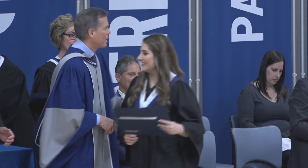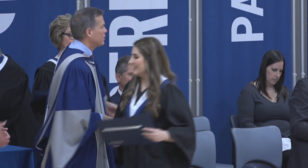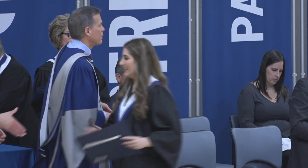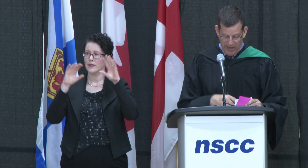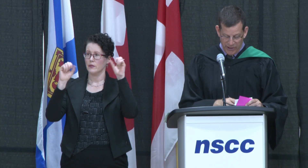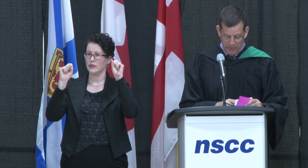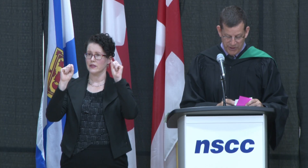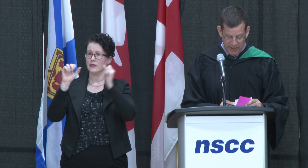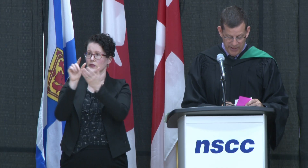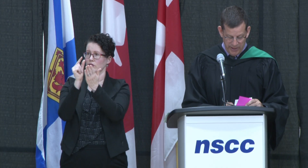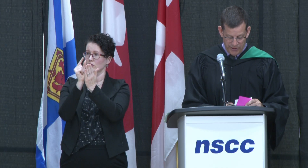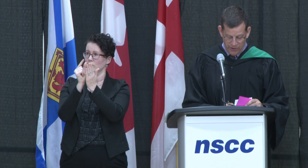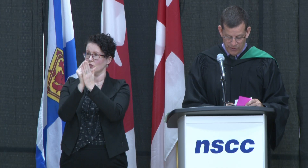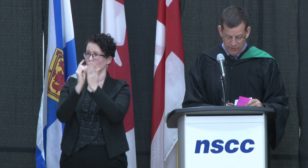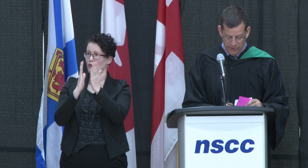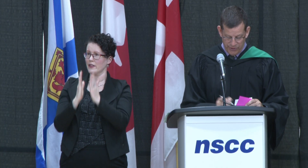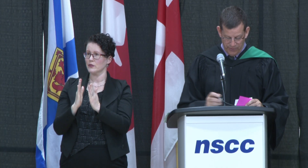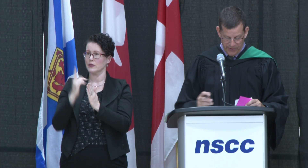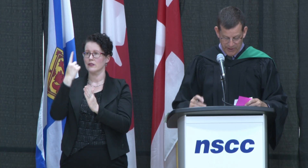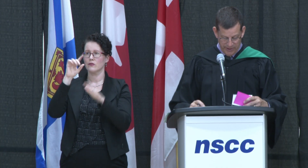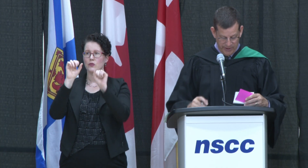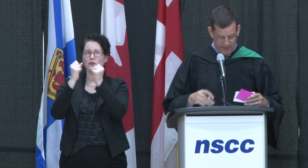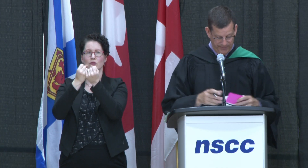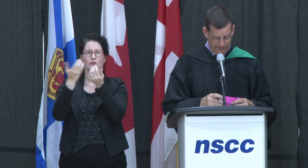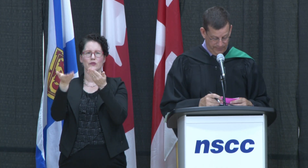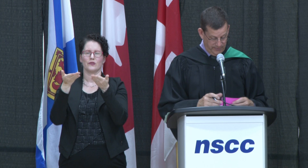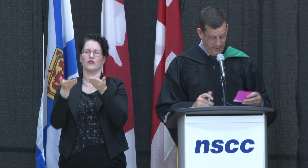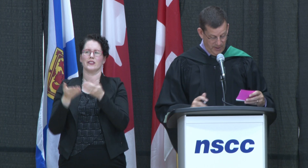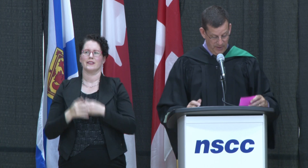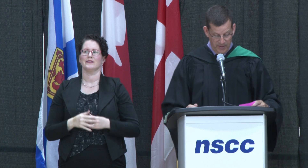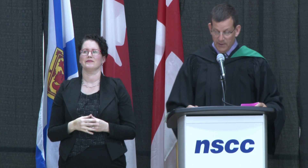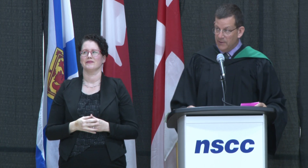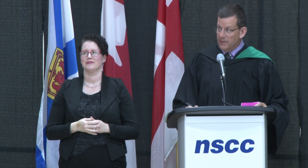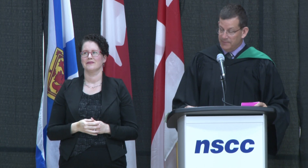Mr. President, the graduates in social services.